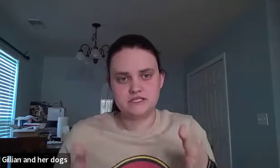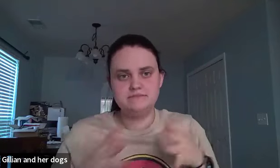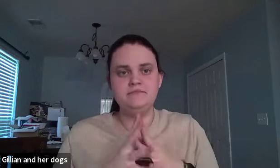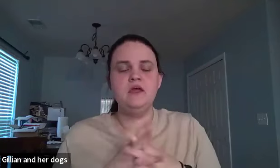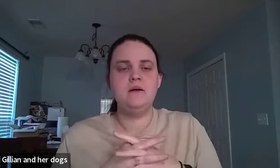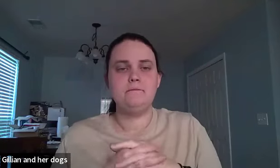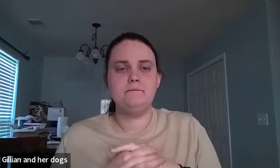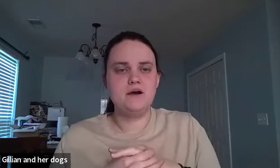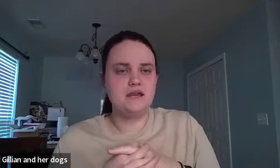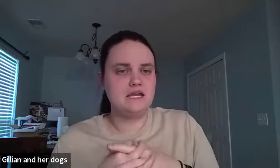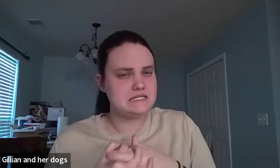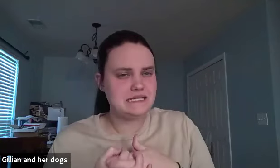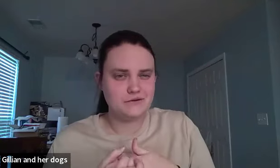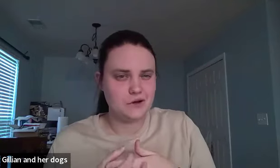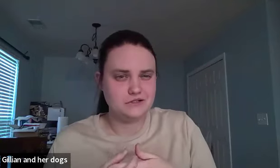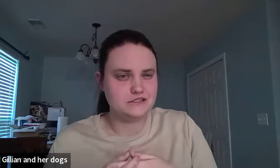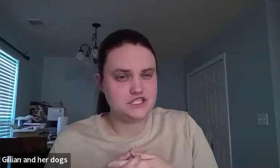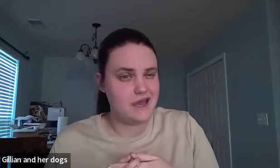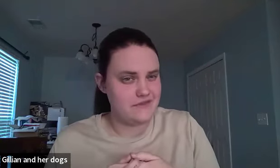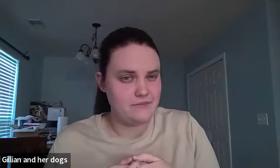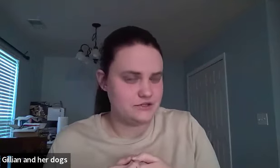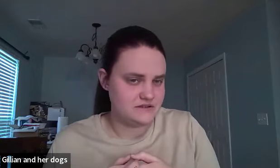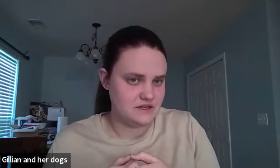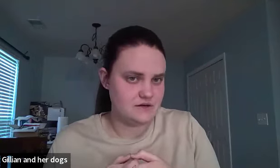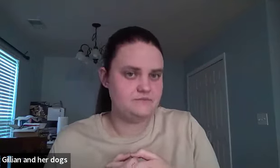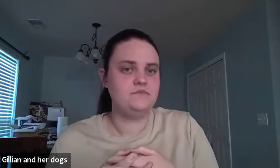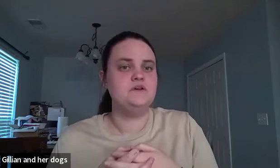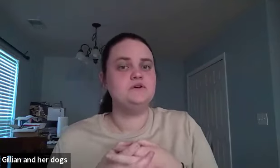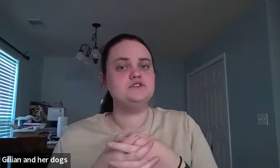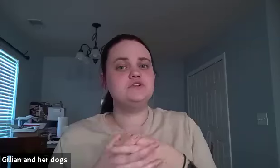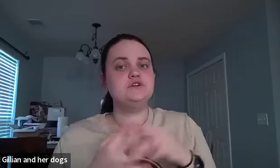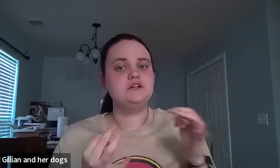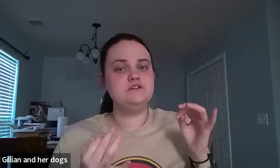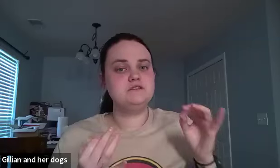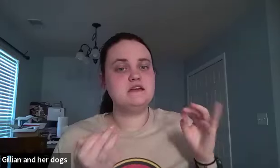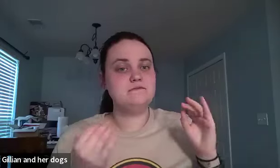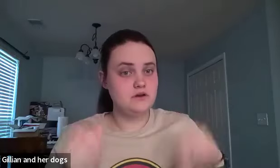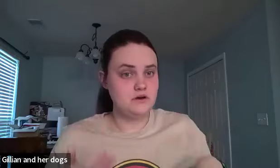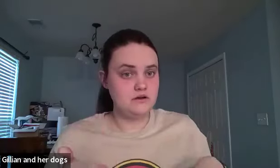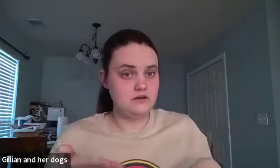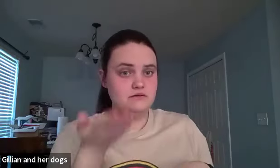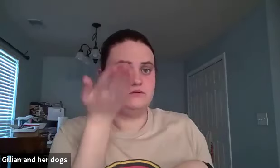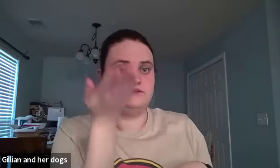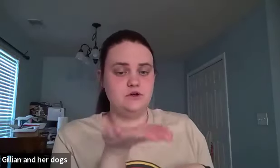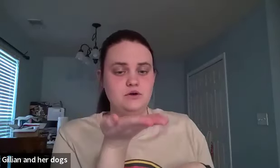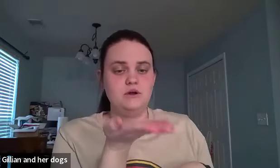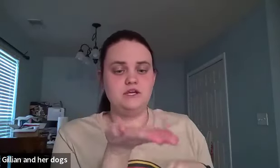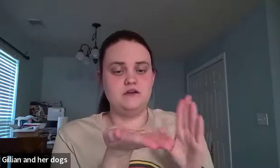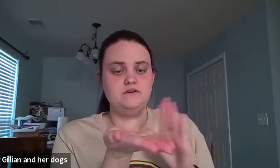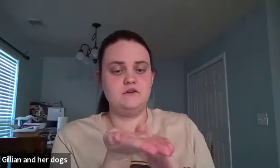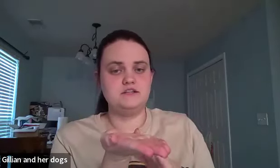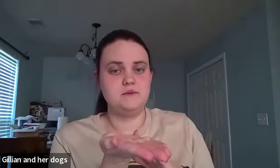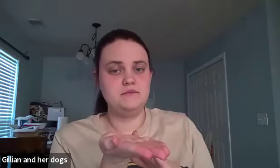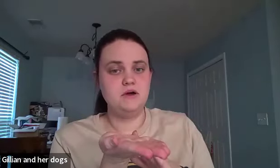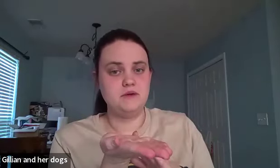person, but it doesn't ever hurt to just add that person there. So you're going to do the sign for cook. So you're going to have your non-dominant palm